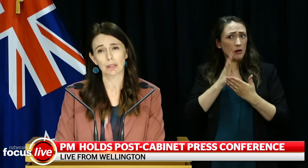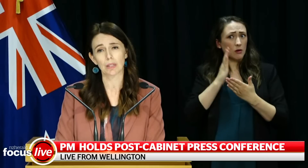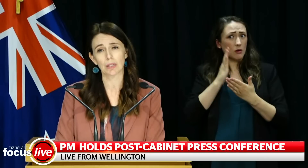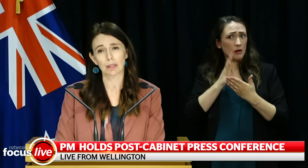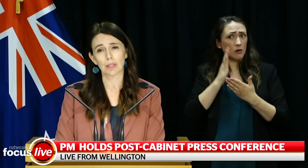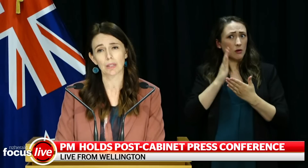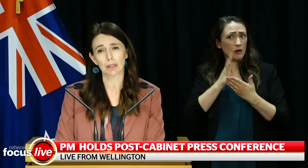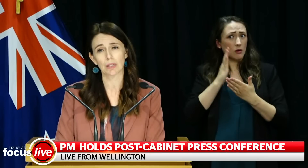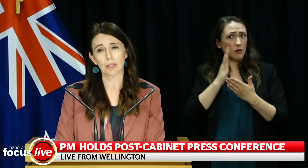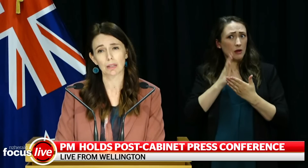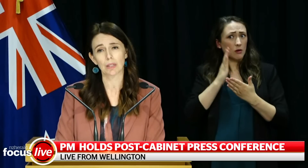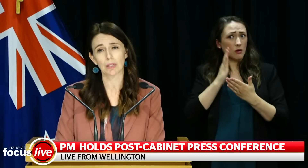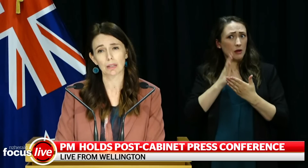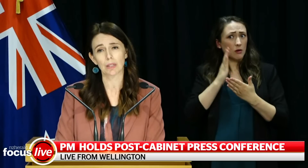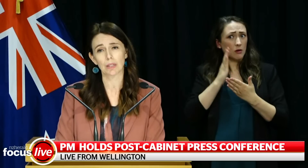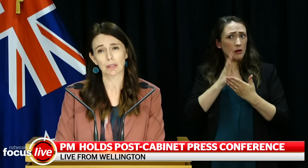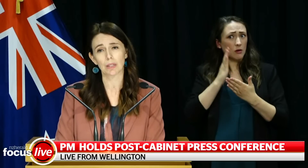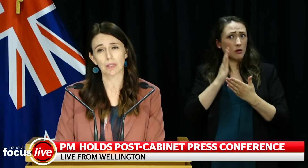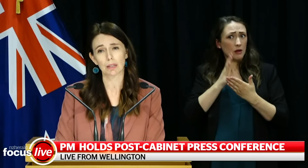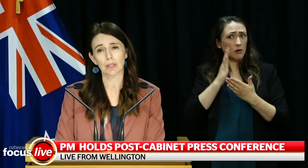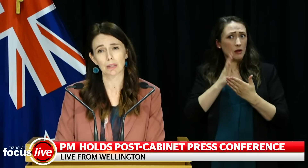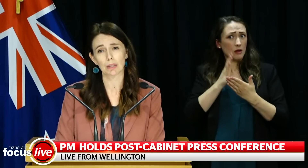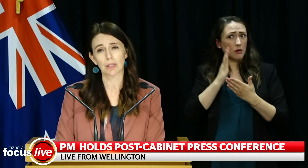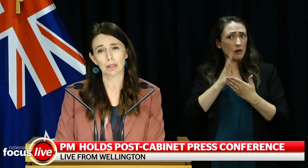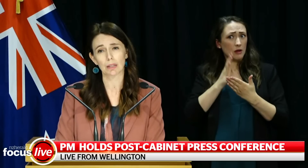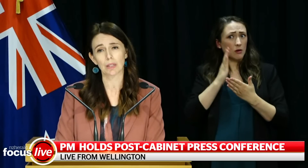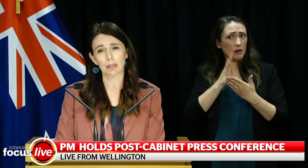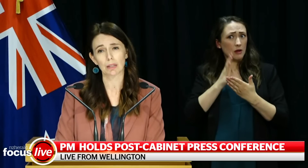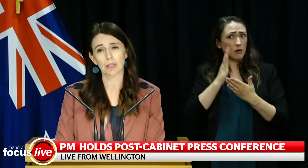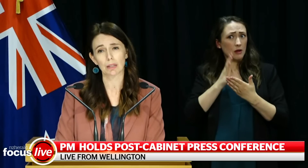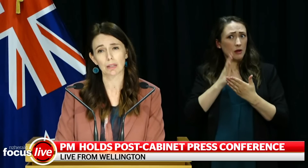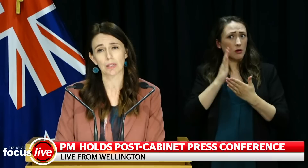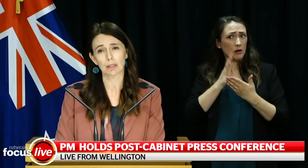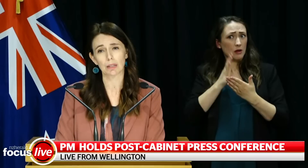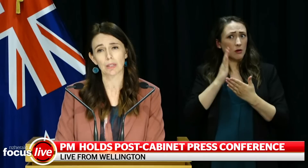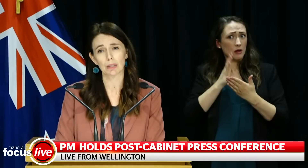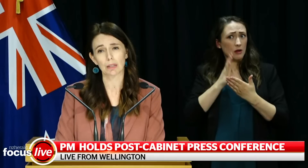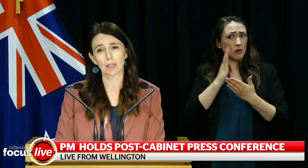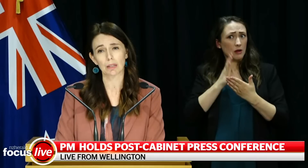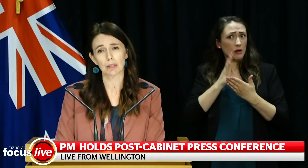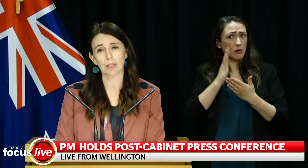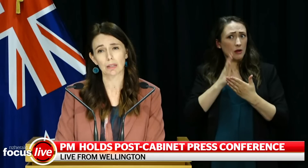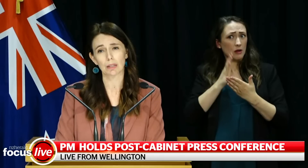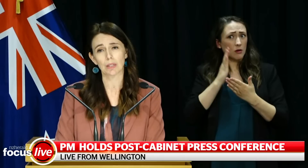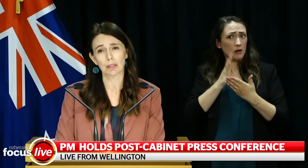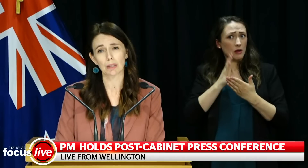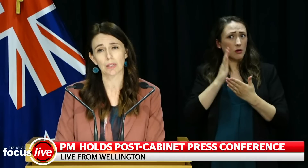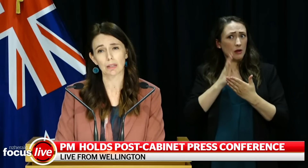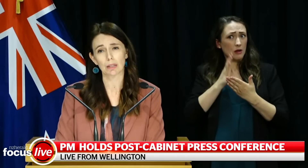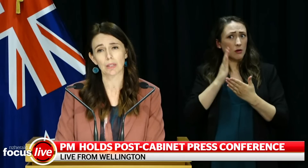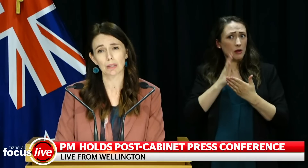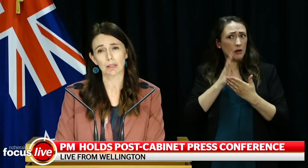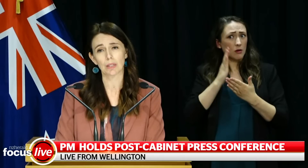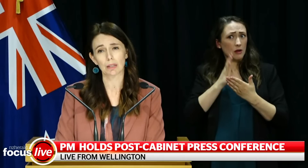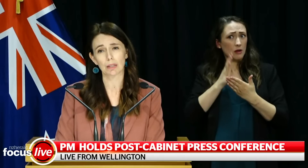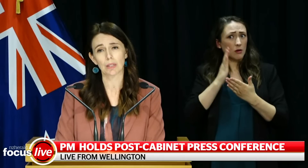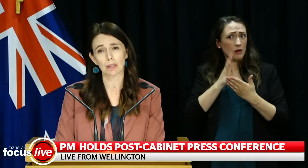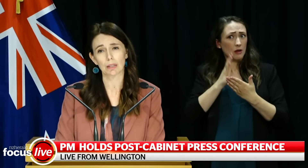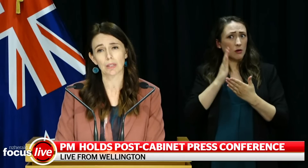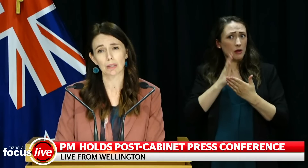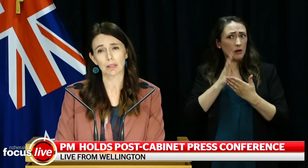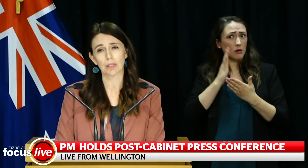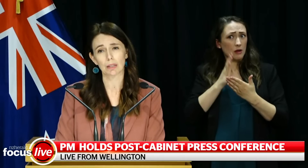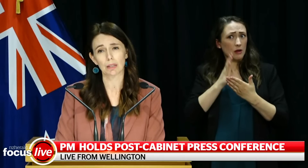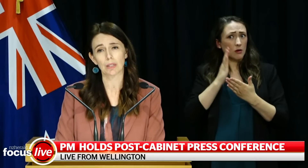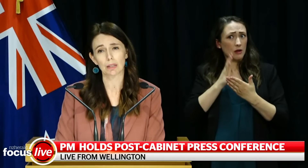receiving advice, when Cabinet's going to be making decisions, and then when you will ultimately making an announcement? Well, I think rather